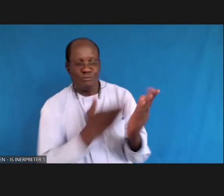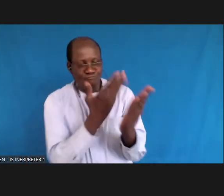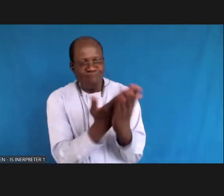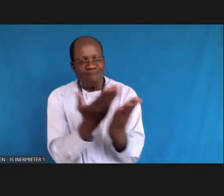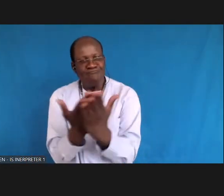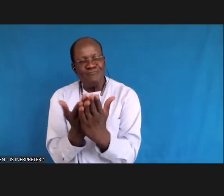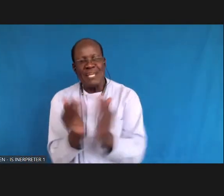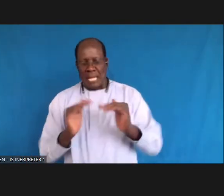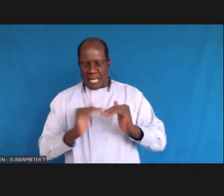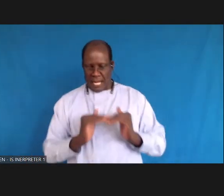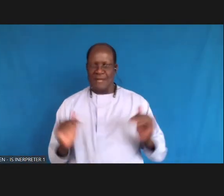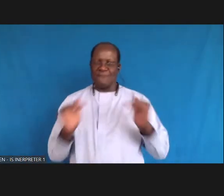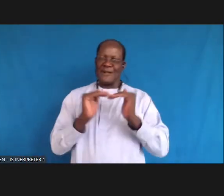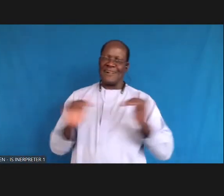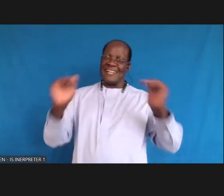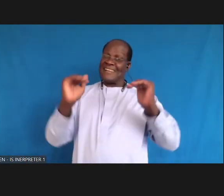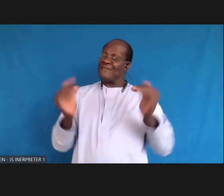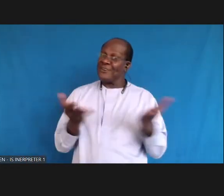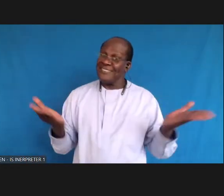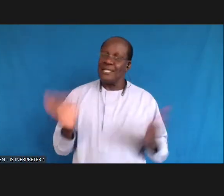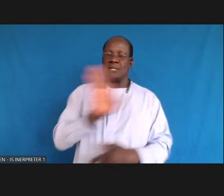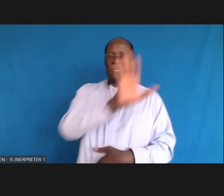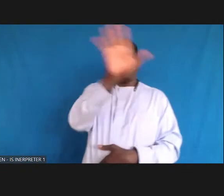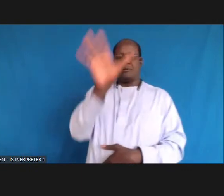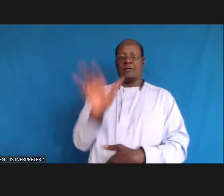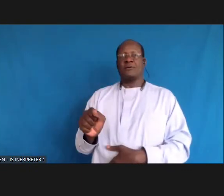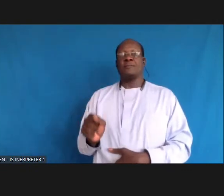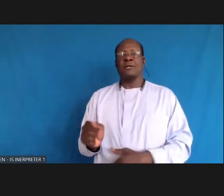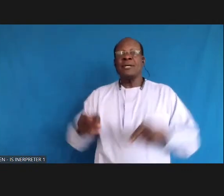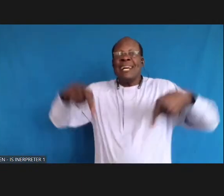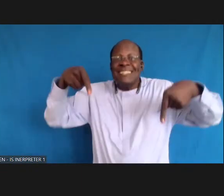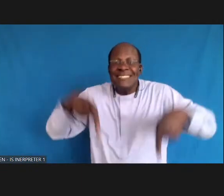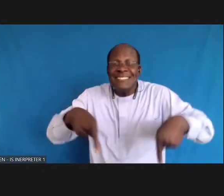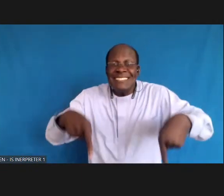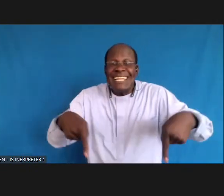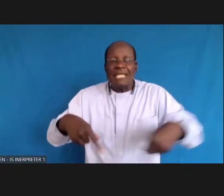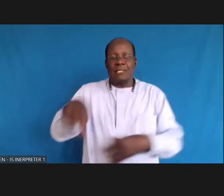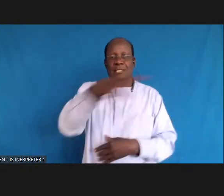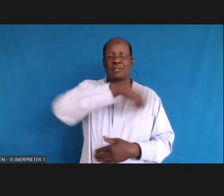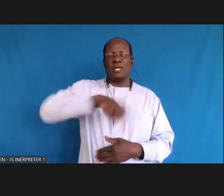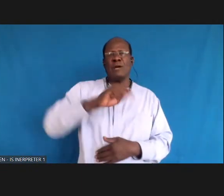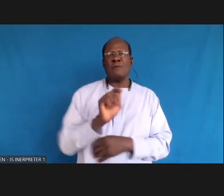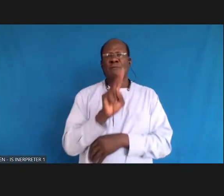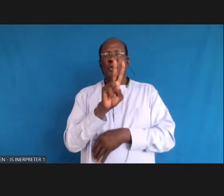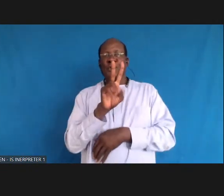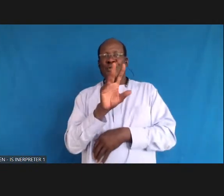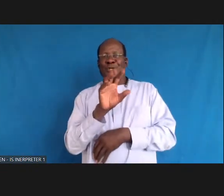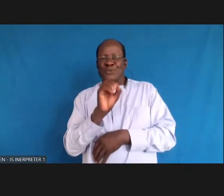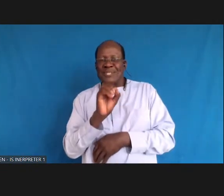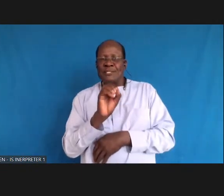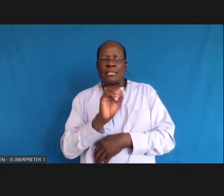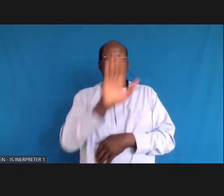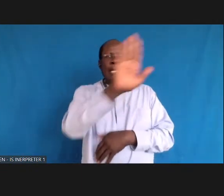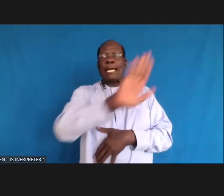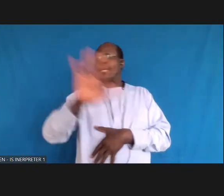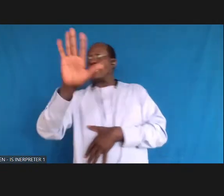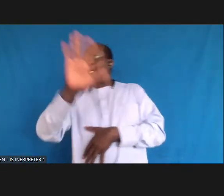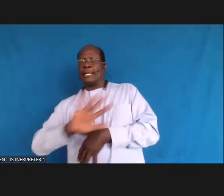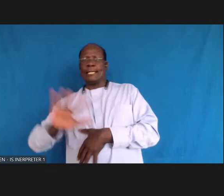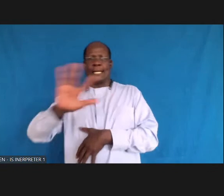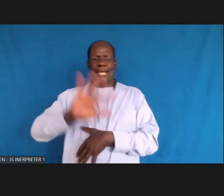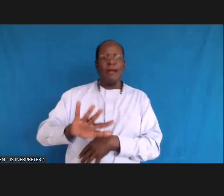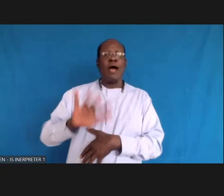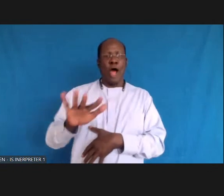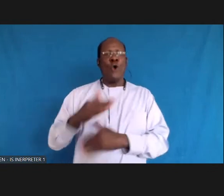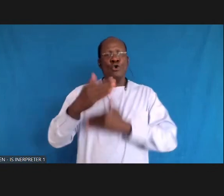Africa. And today, we have more than 20 localities in Africa who carry out or in a process